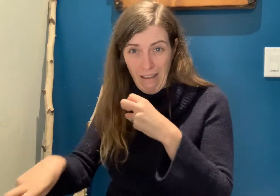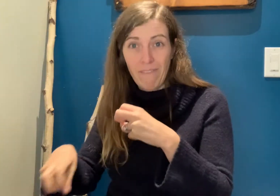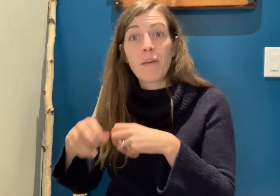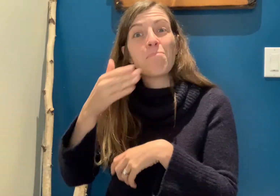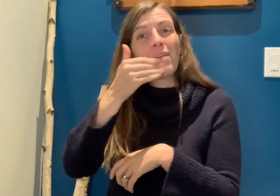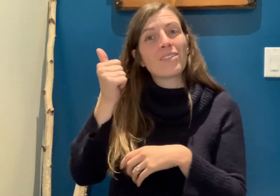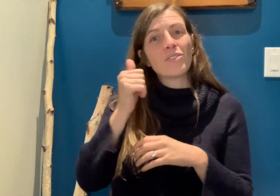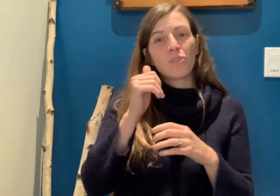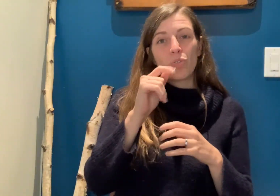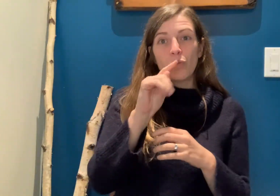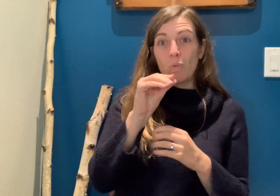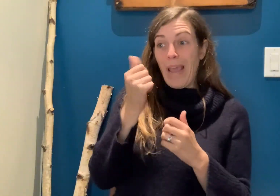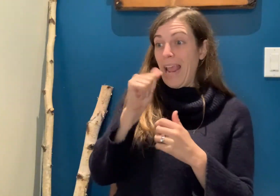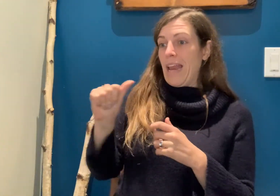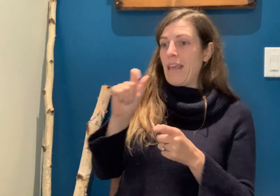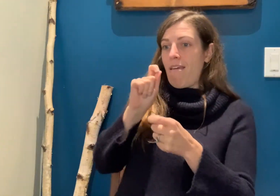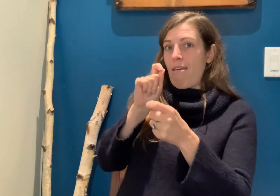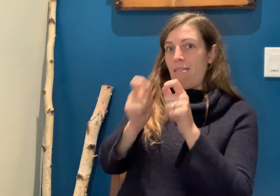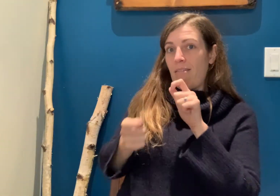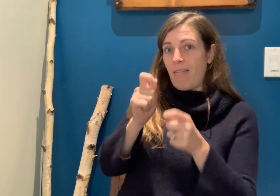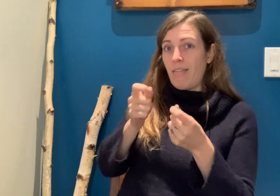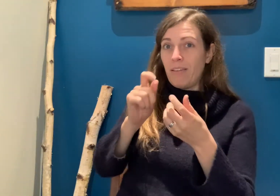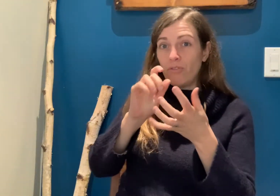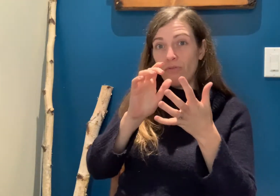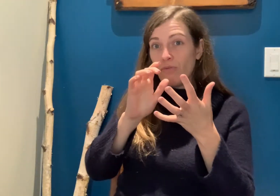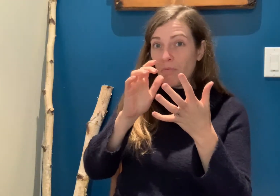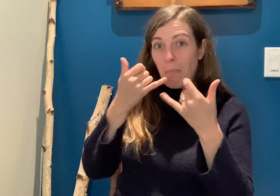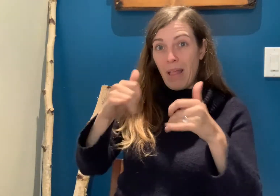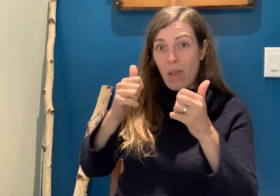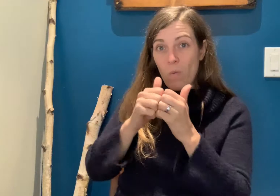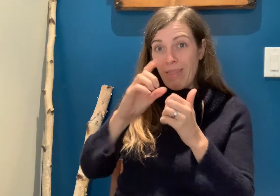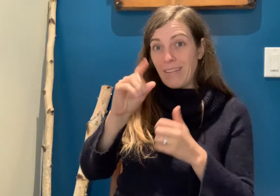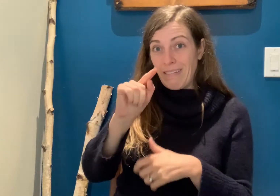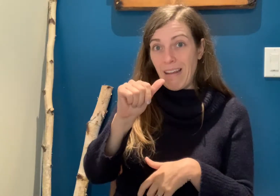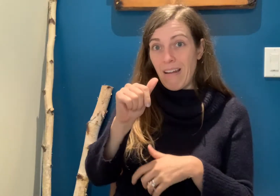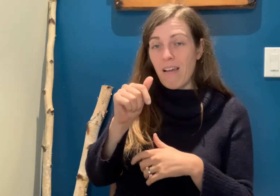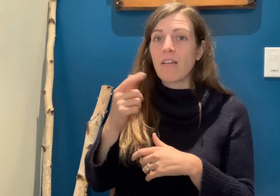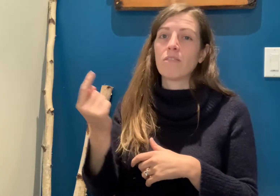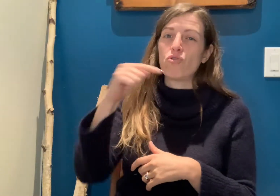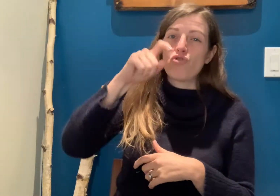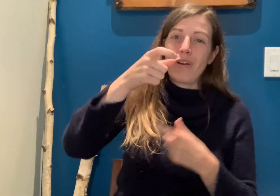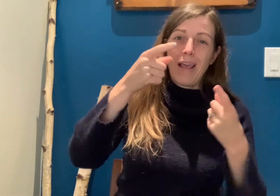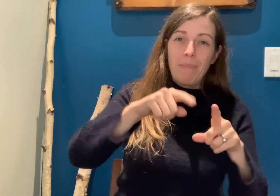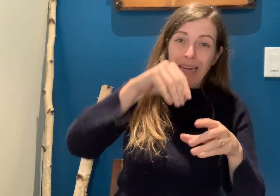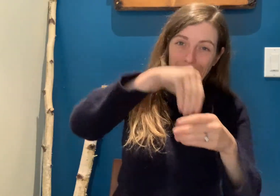changes were. If you make changes in R, then it's much